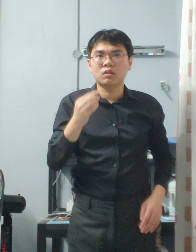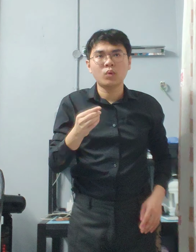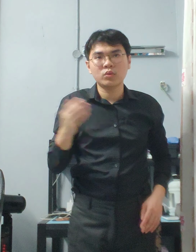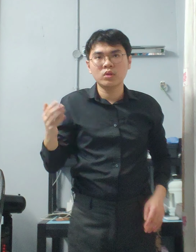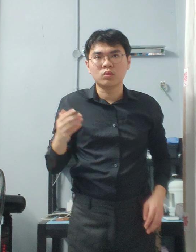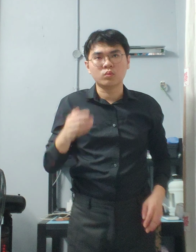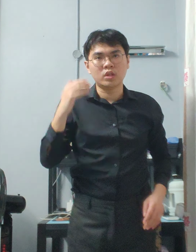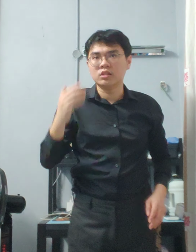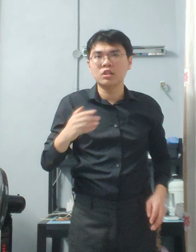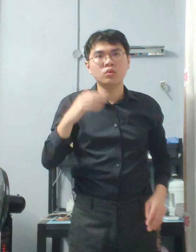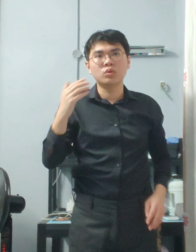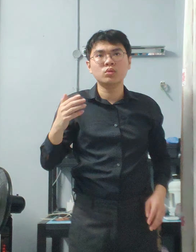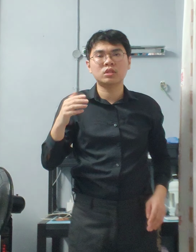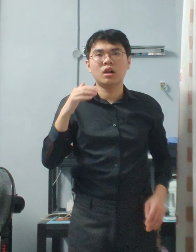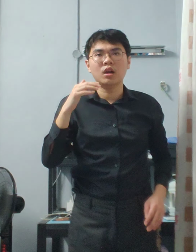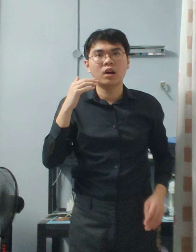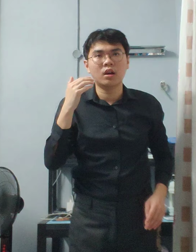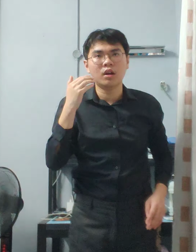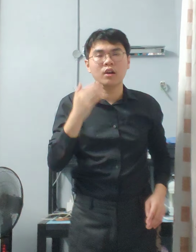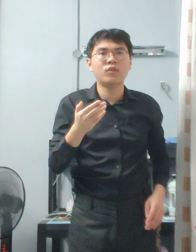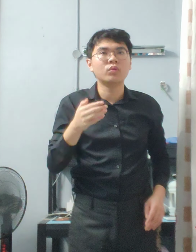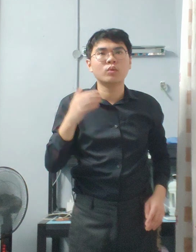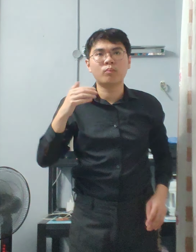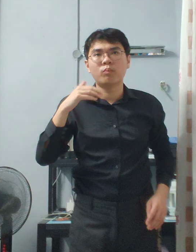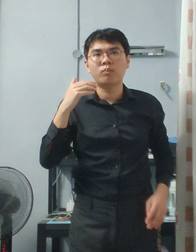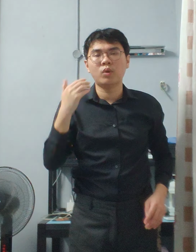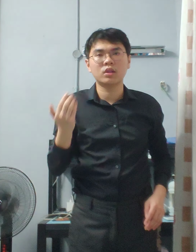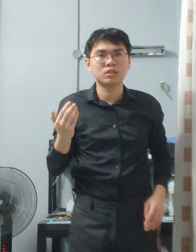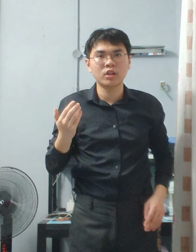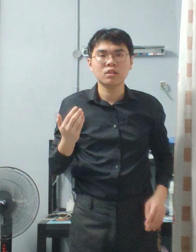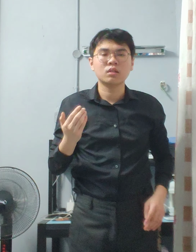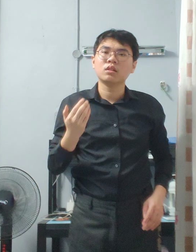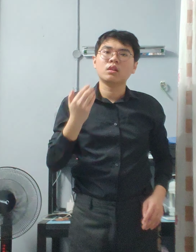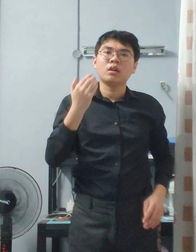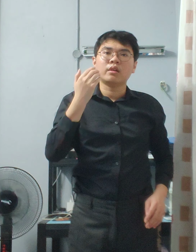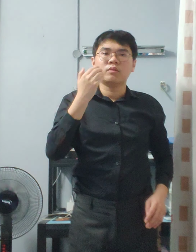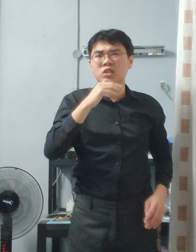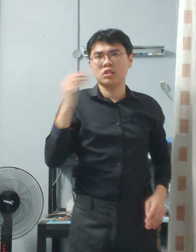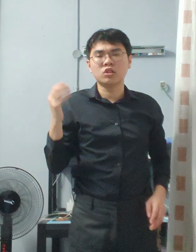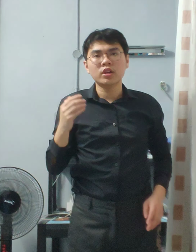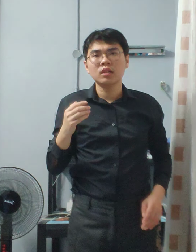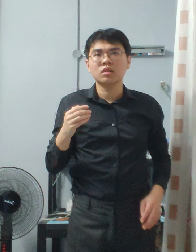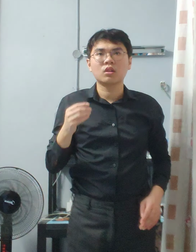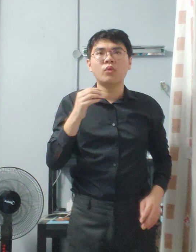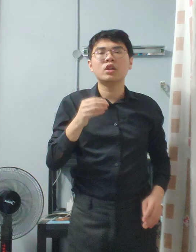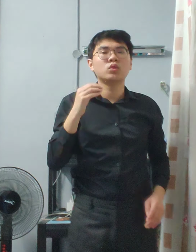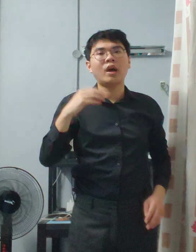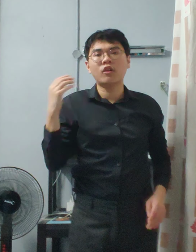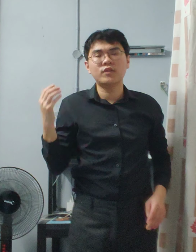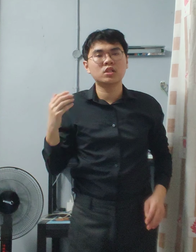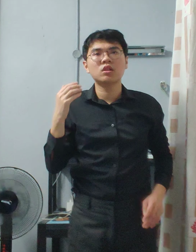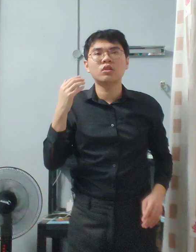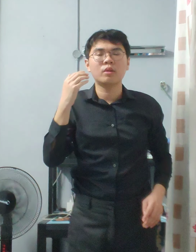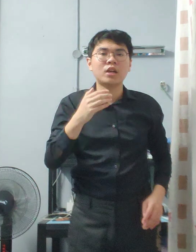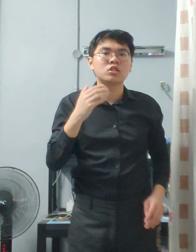So what do? We continue to use a phone with broken screen, which is annoying, or we go to unofficial repair